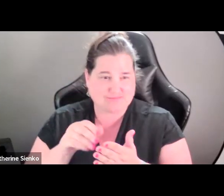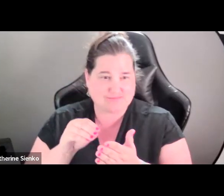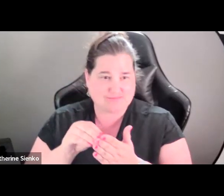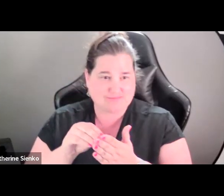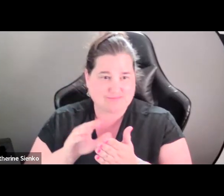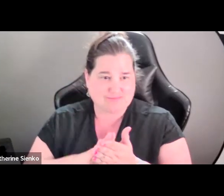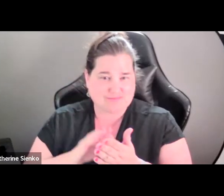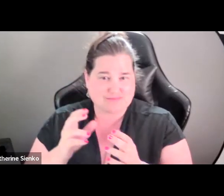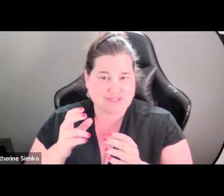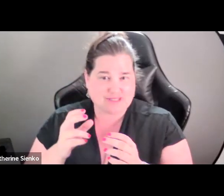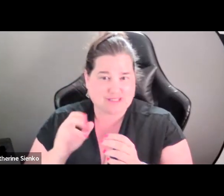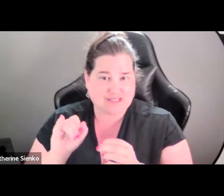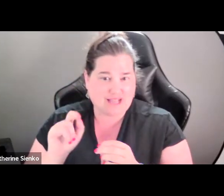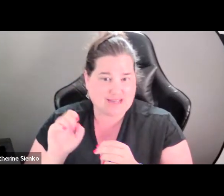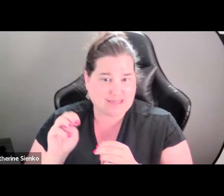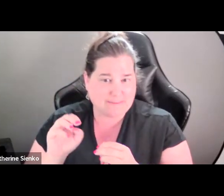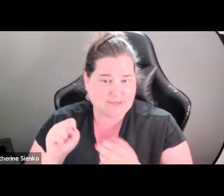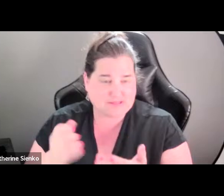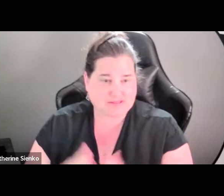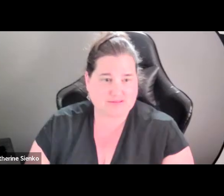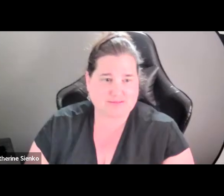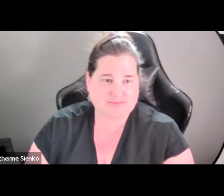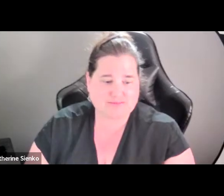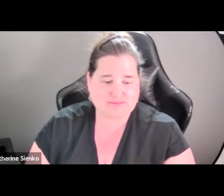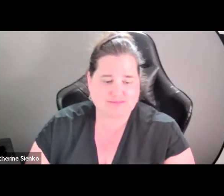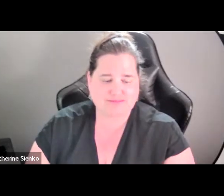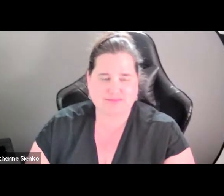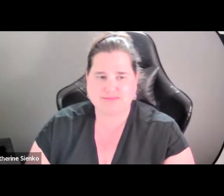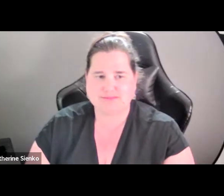And the next agenda item is for